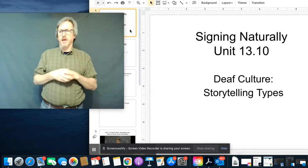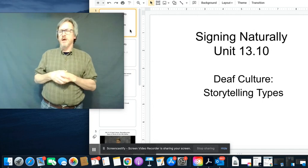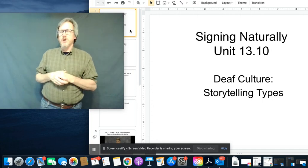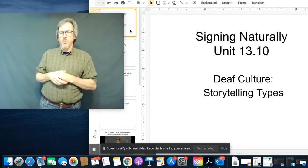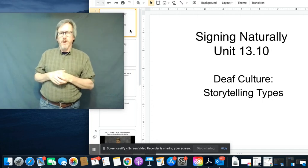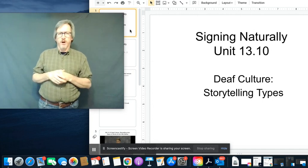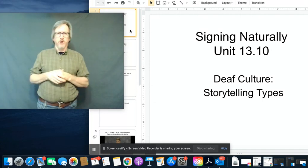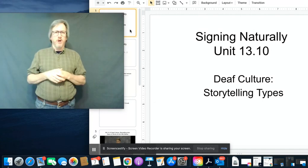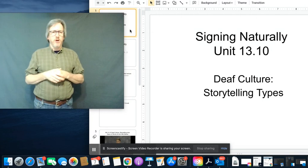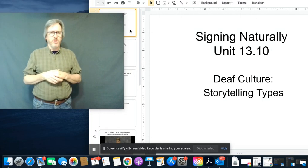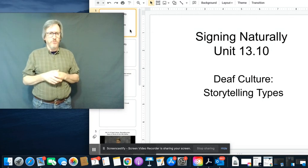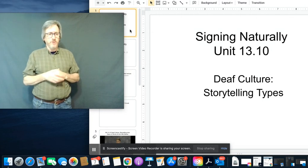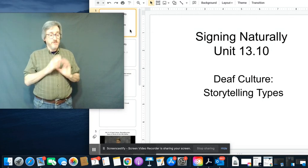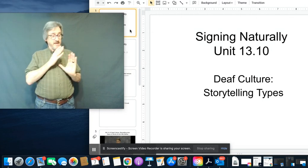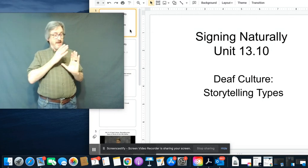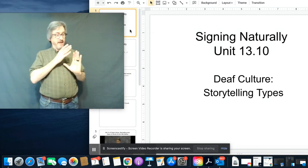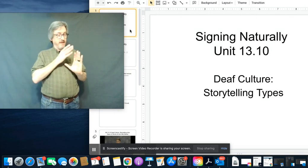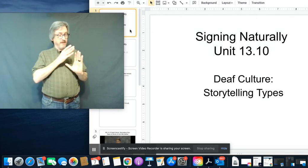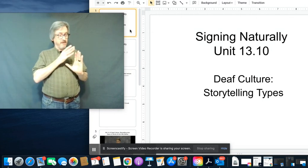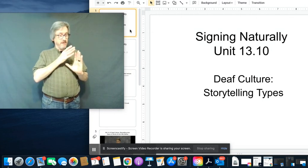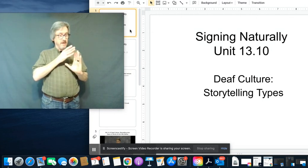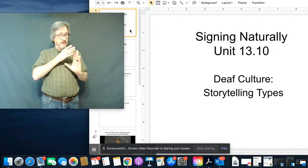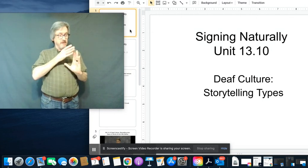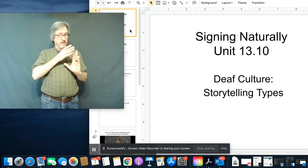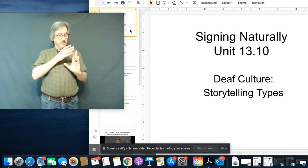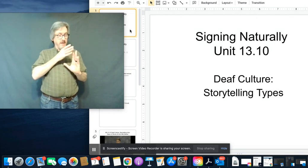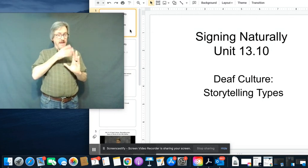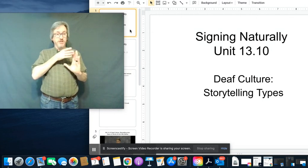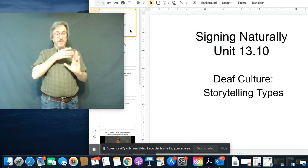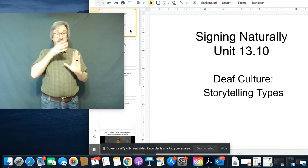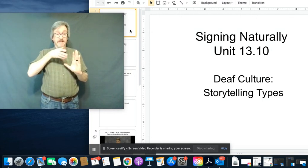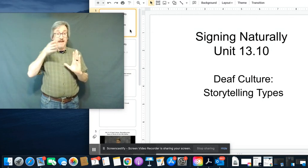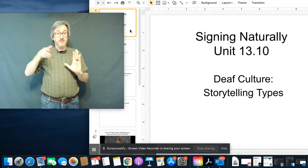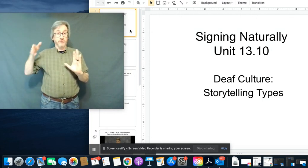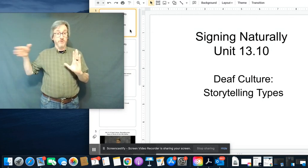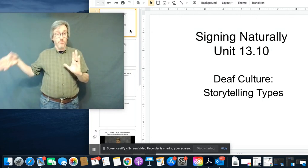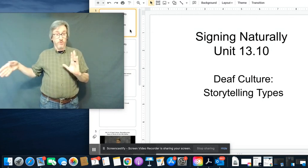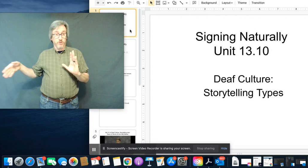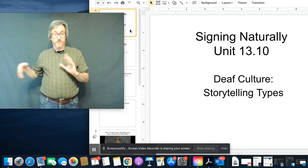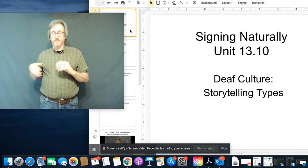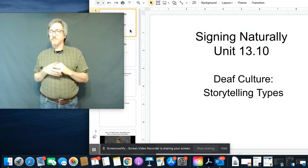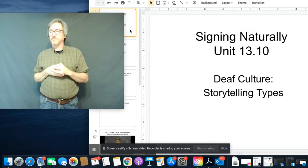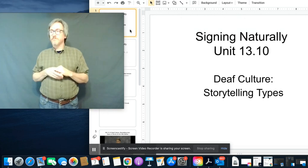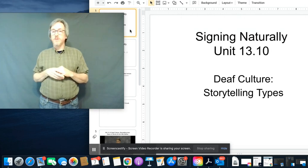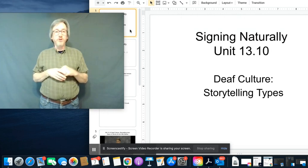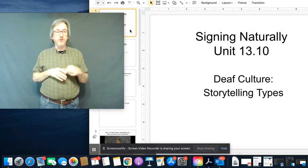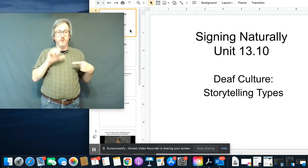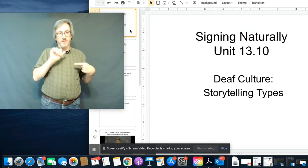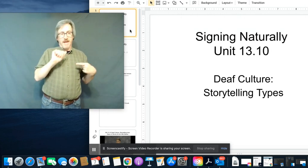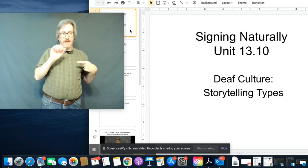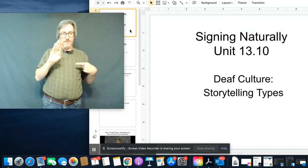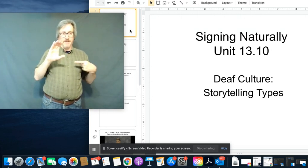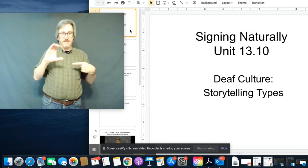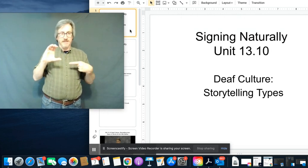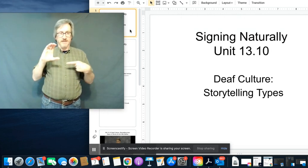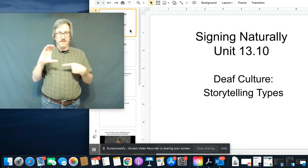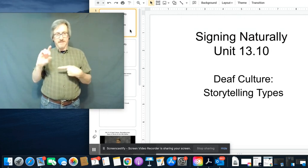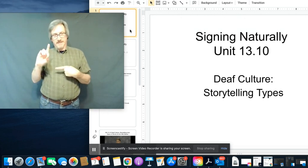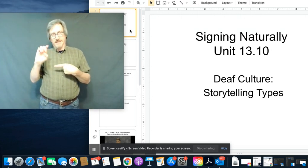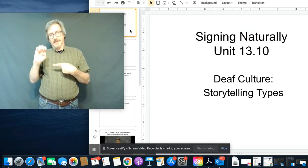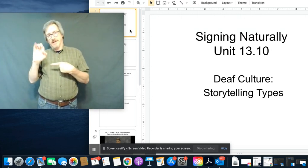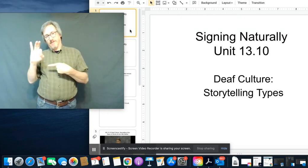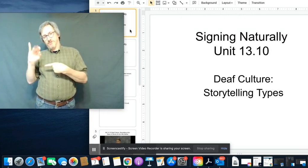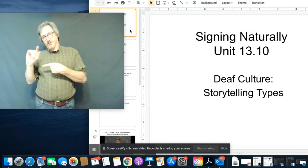story, where you use hand shapes in a certain order. Usually A, B, C,